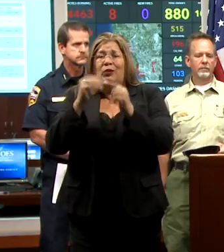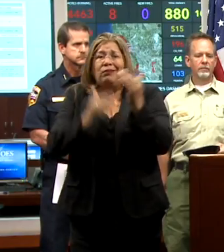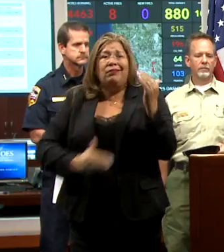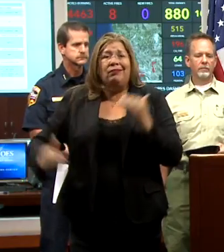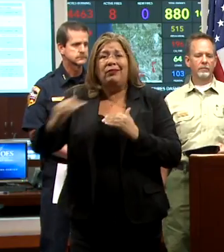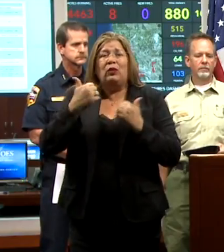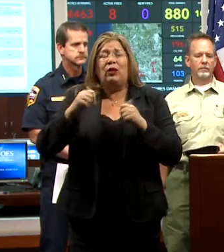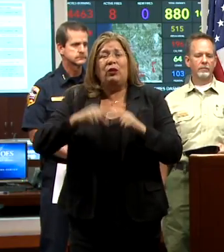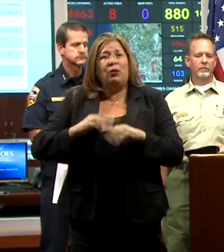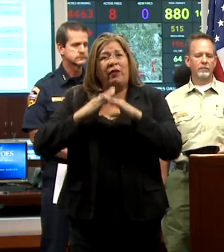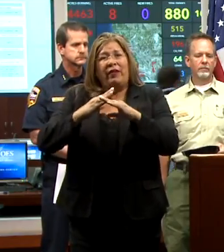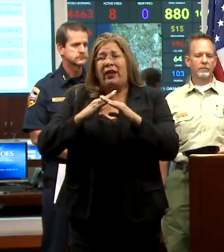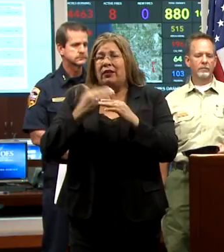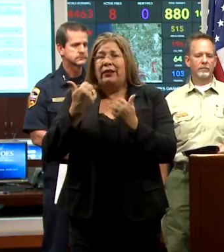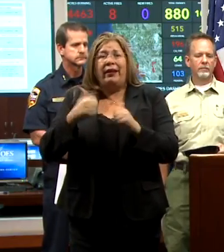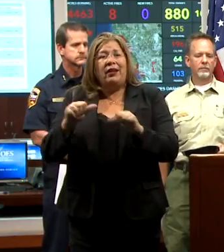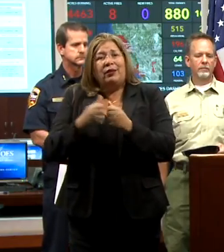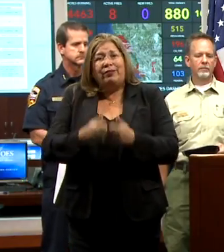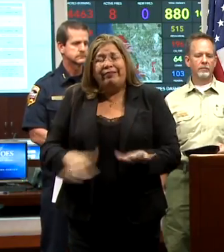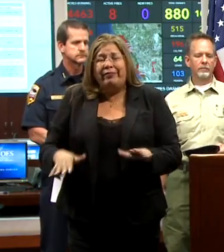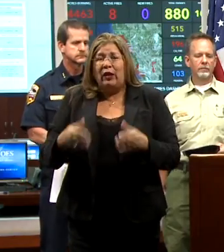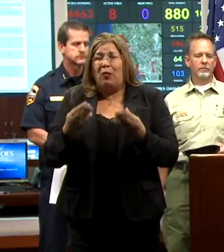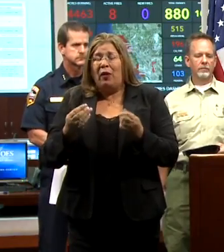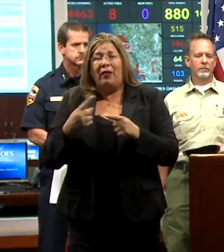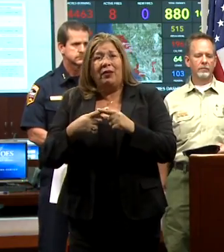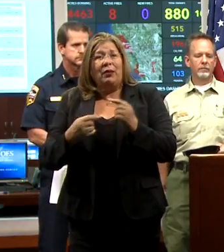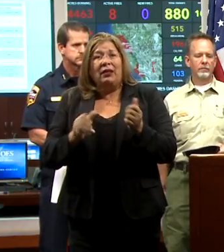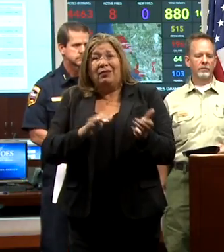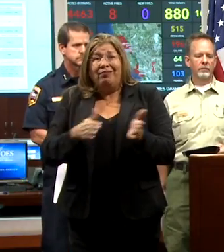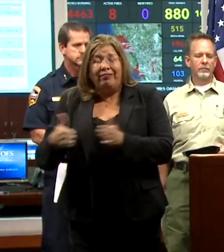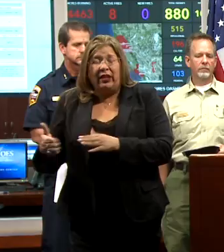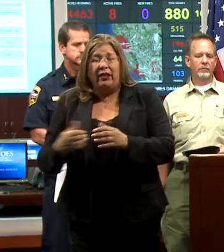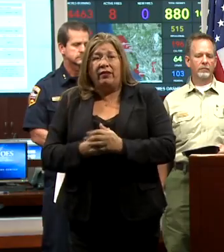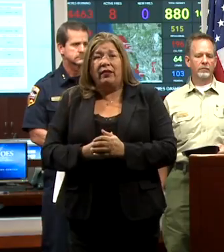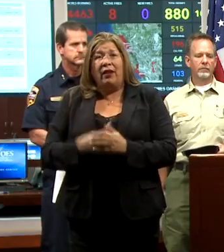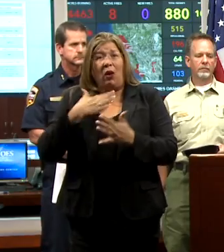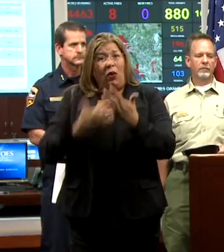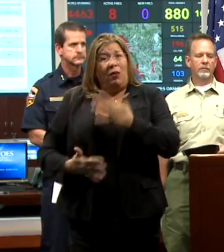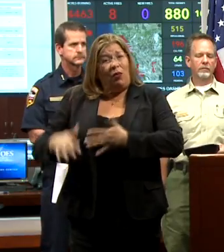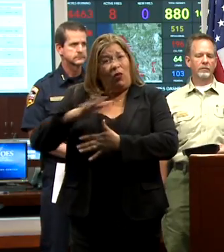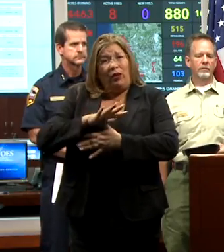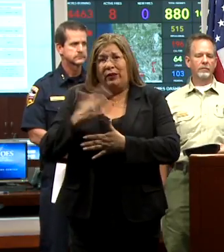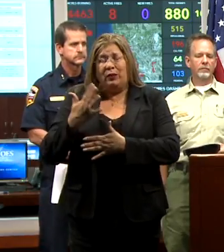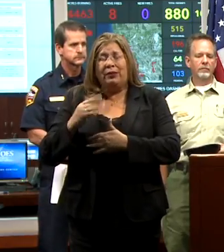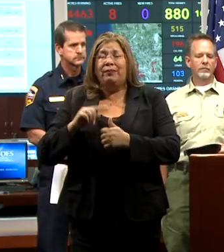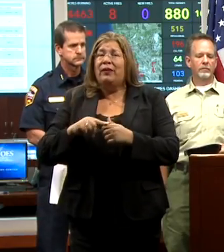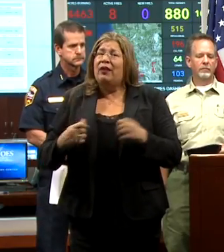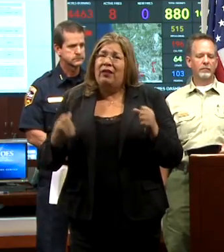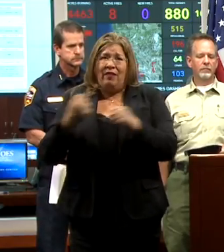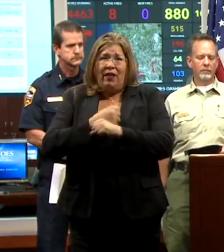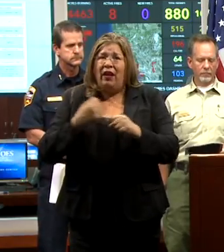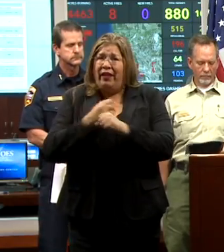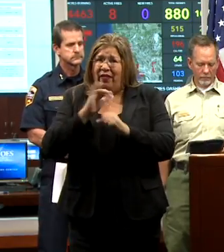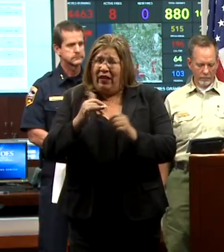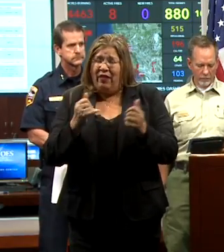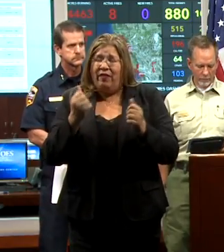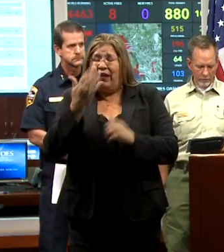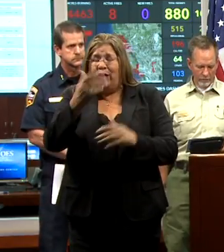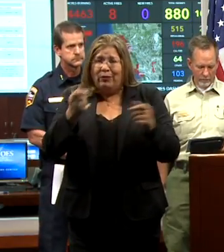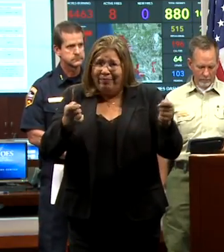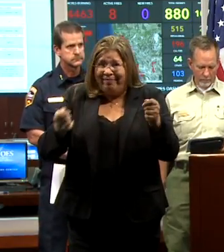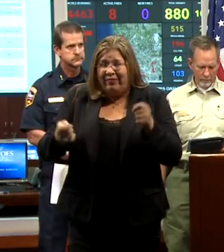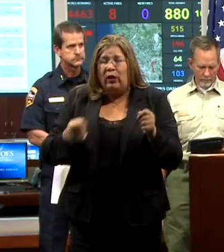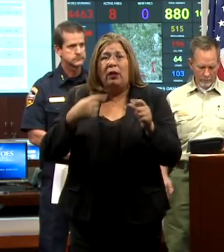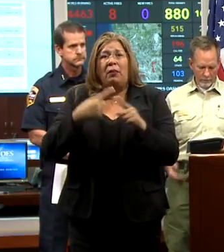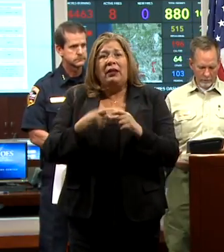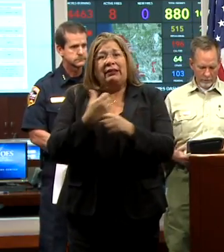and prevent more loss of property and life. Our priorities today are fighting fires and saving lives. Our second priority is